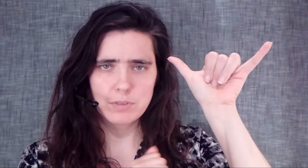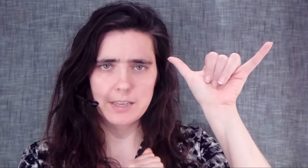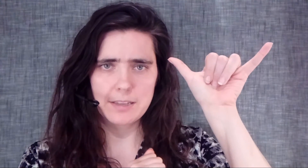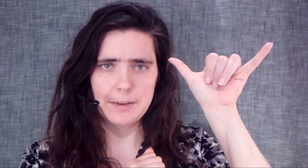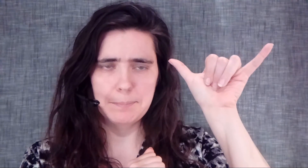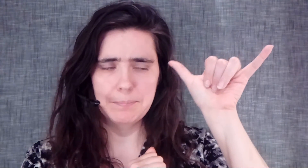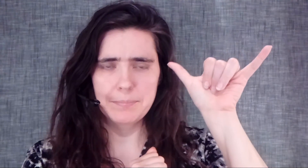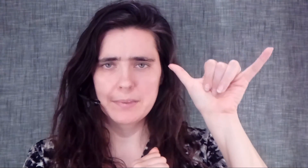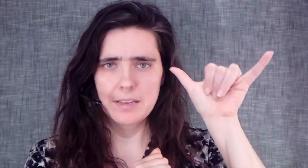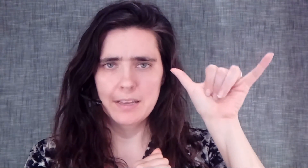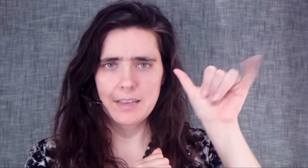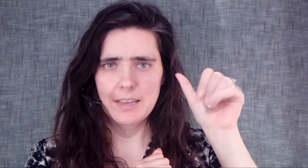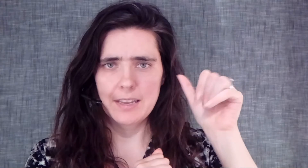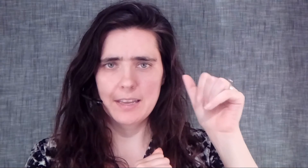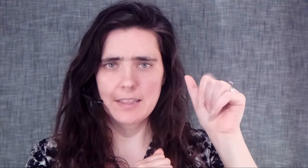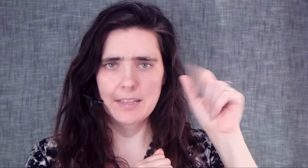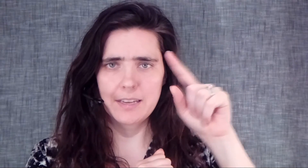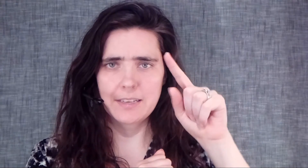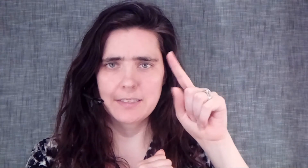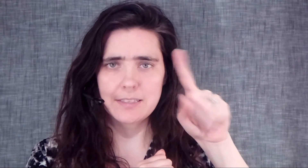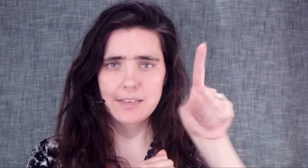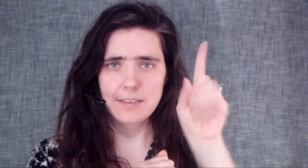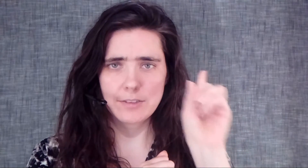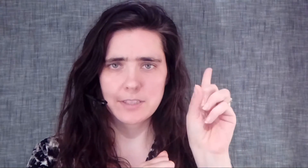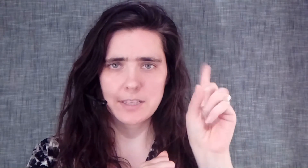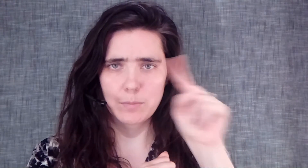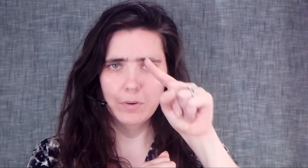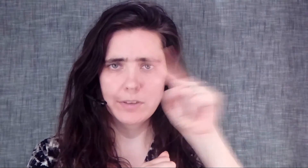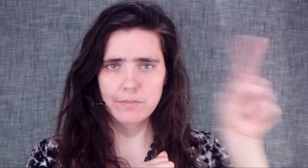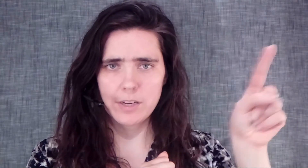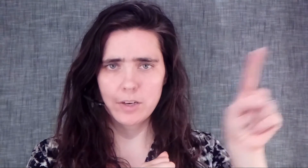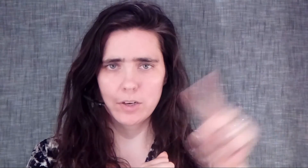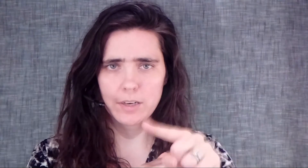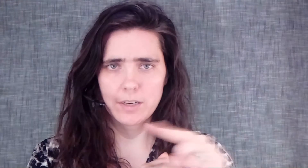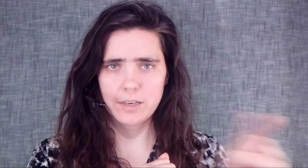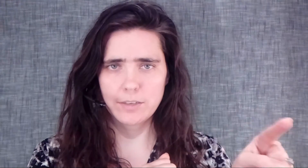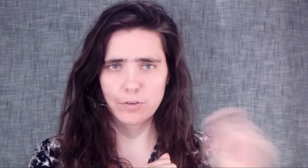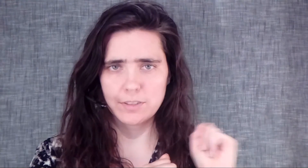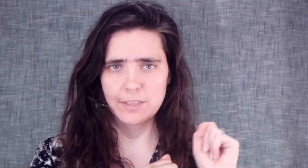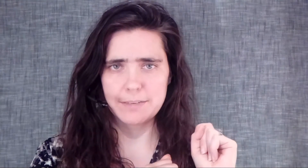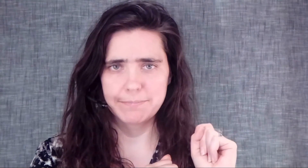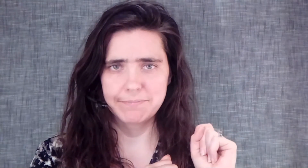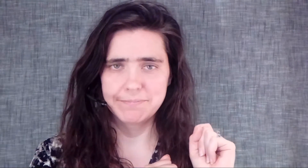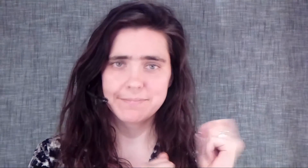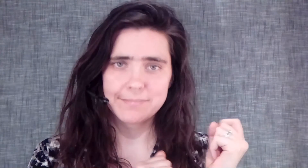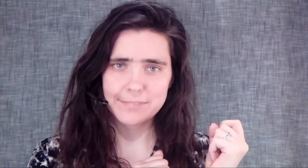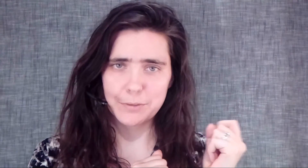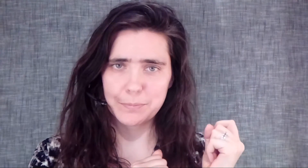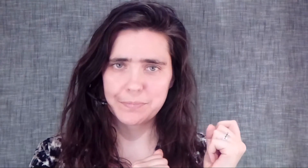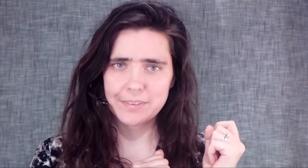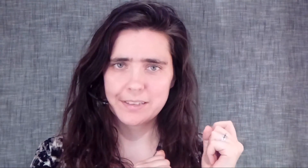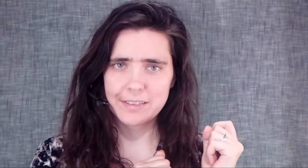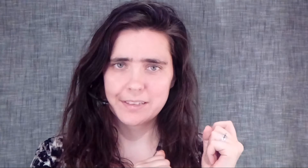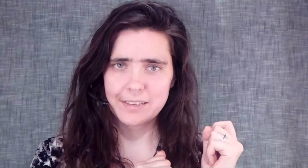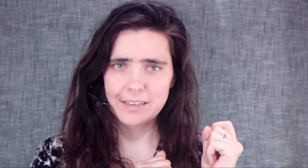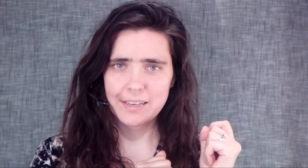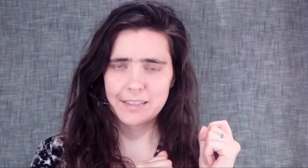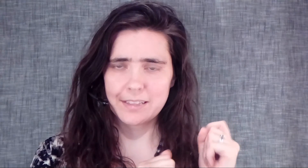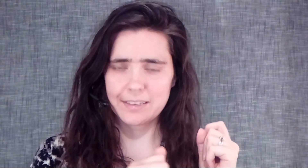like that. And then Z, you just take a pointer finger and draw Z. So